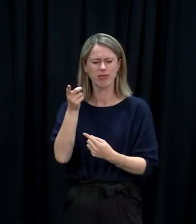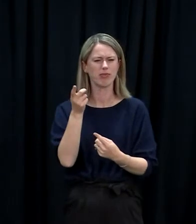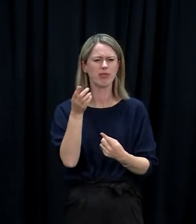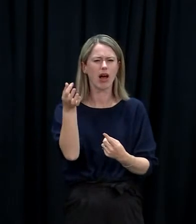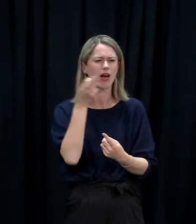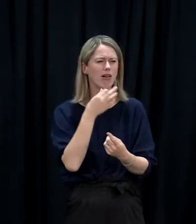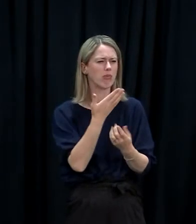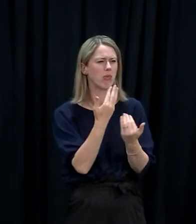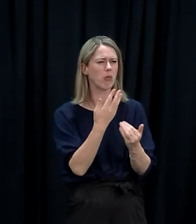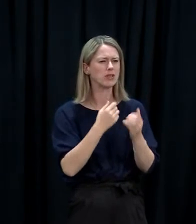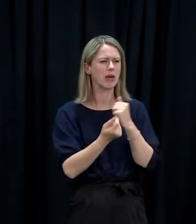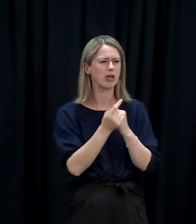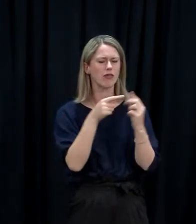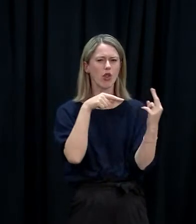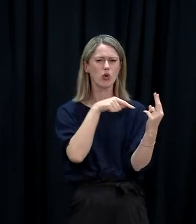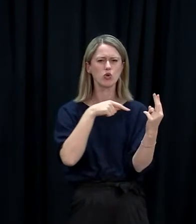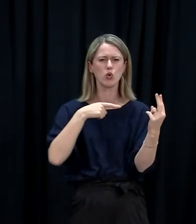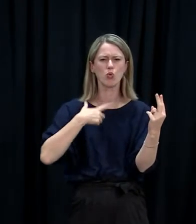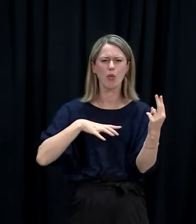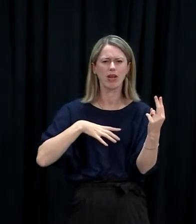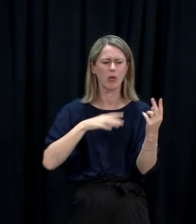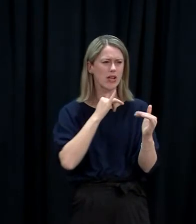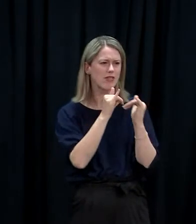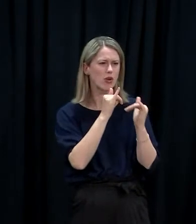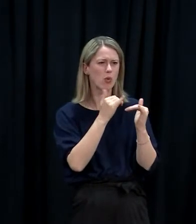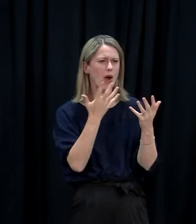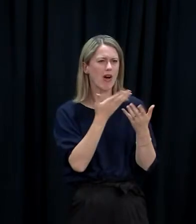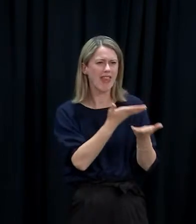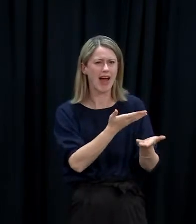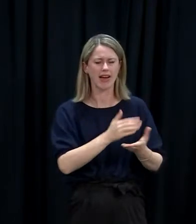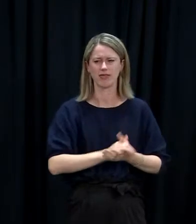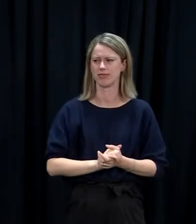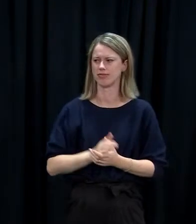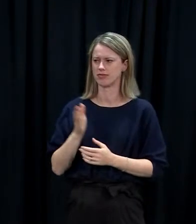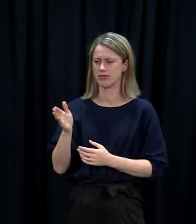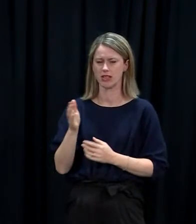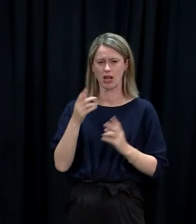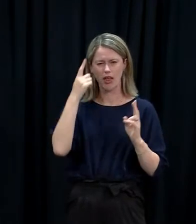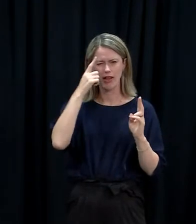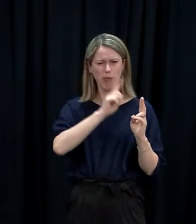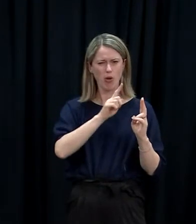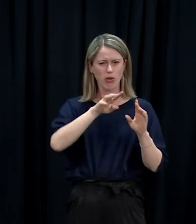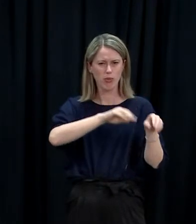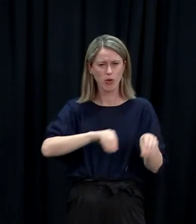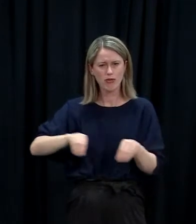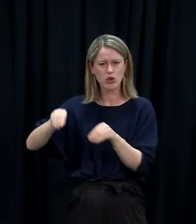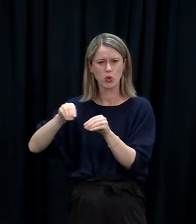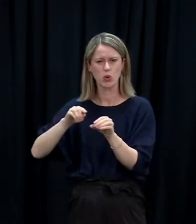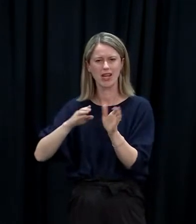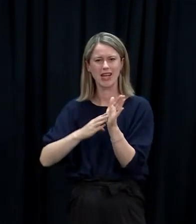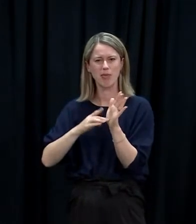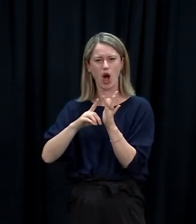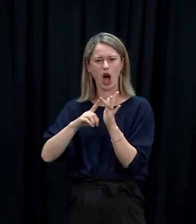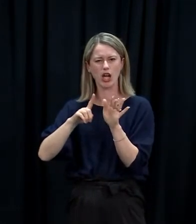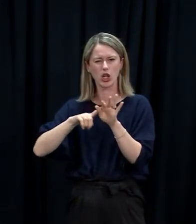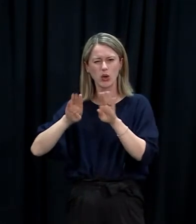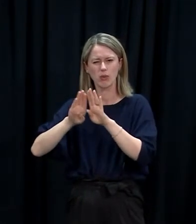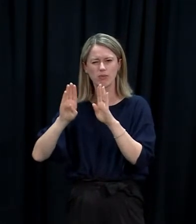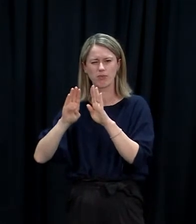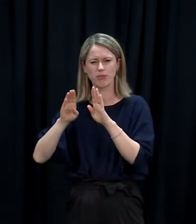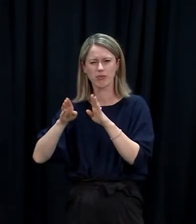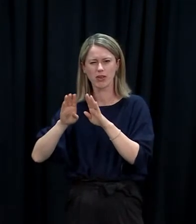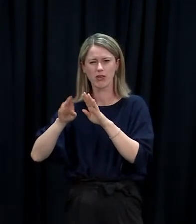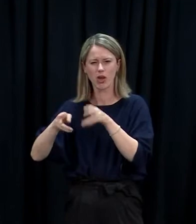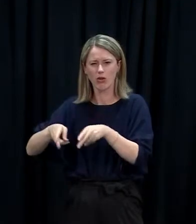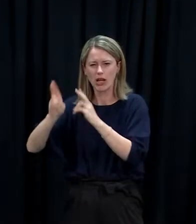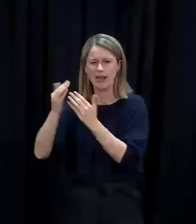to them? Are they still being interviewed? Where literally are they? My understanding is that they're both in MIQ now, but I don't have any further